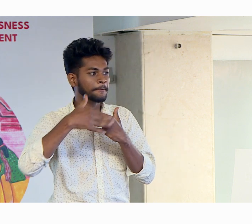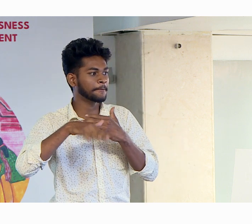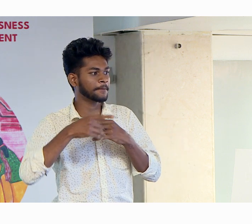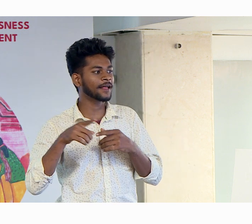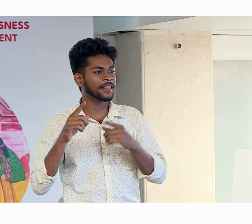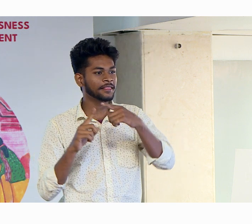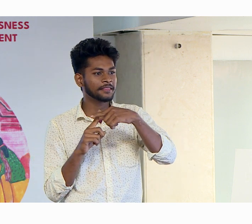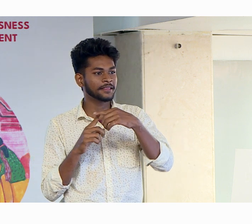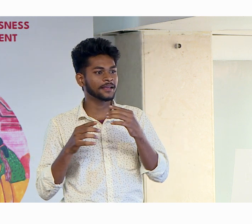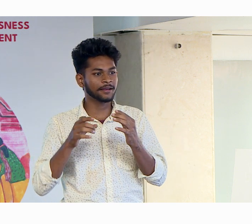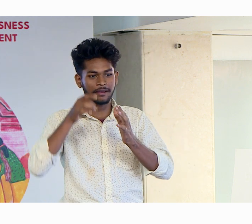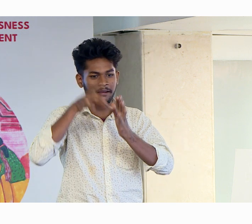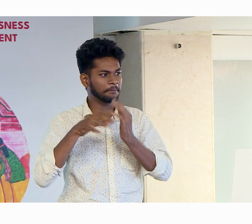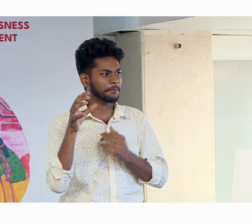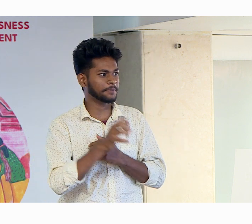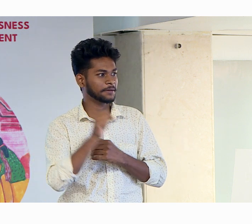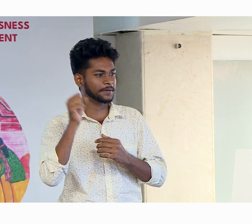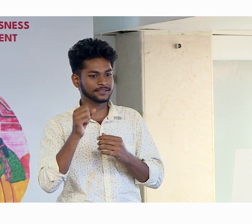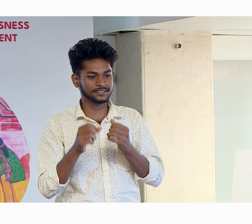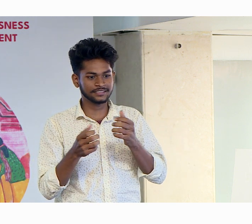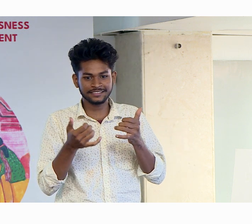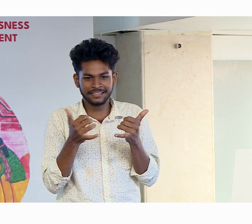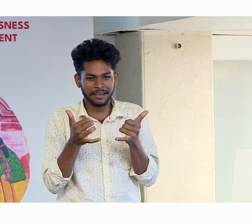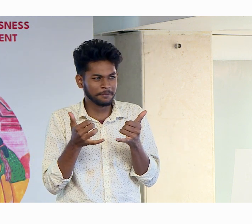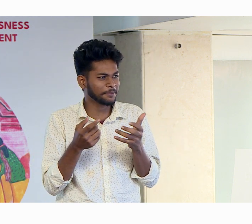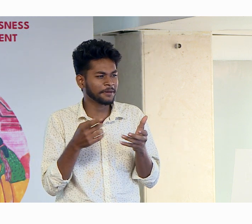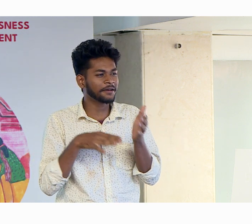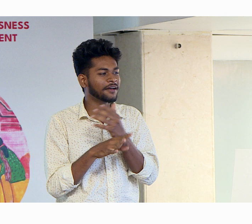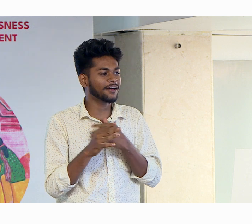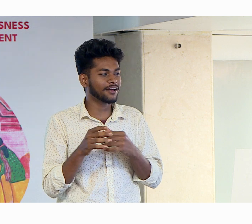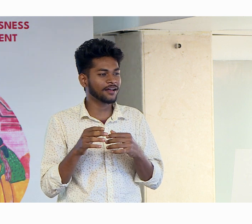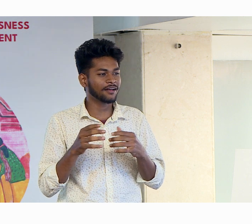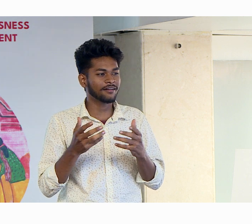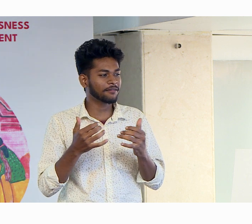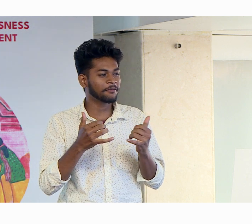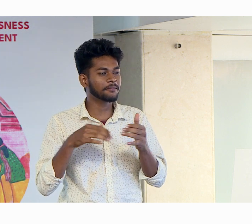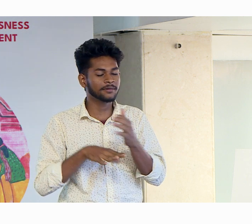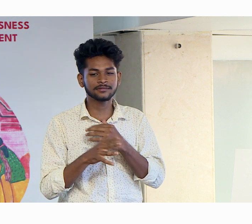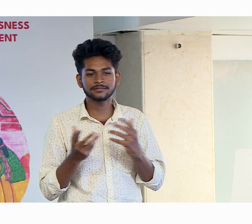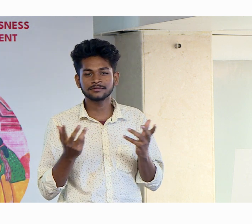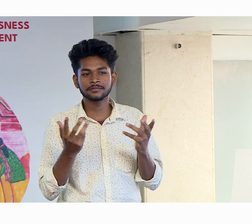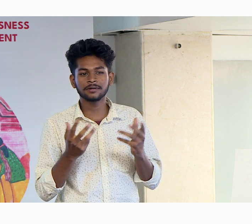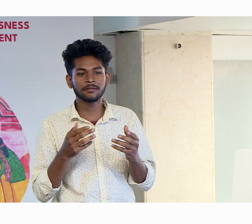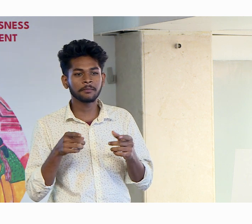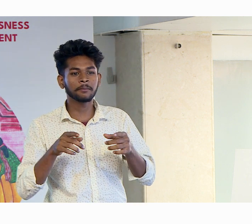explained about potty putty and how at each item inside the implementation